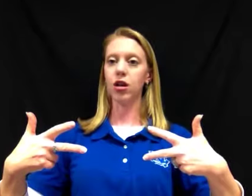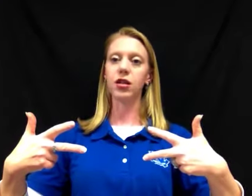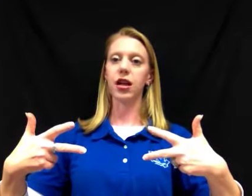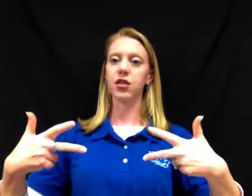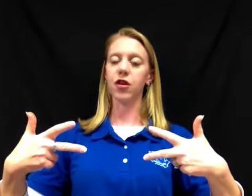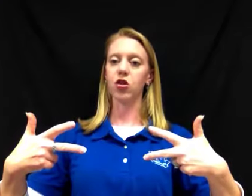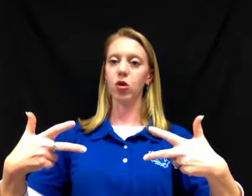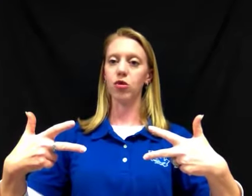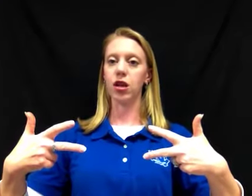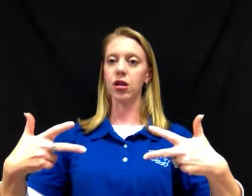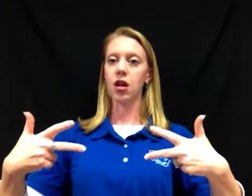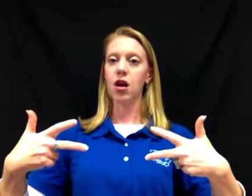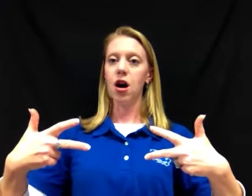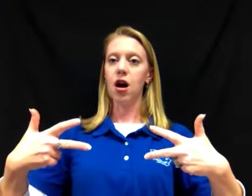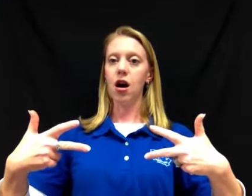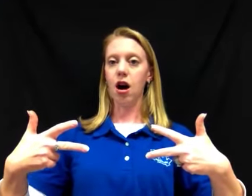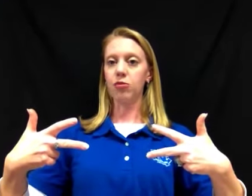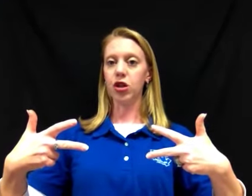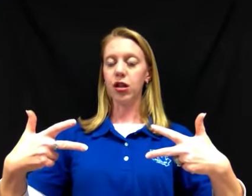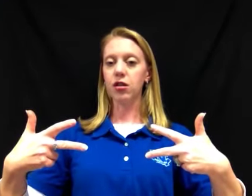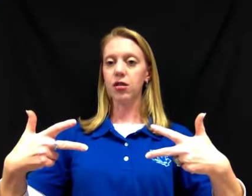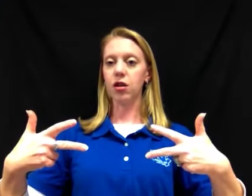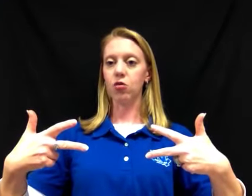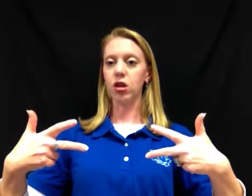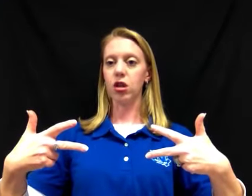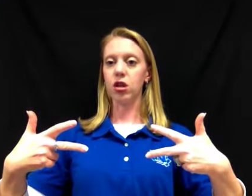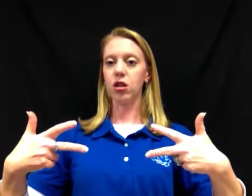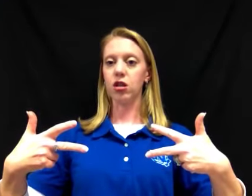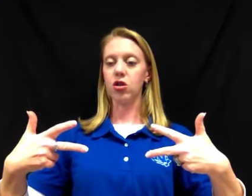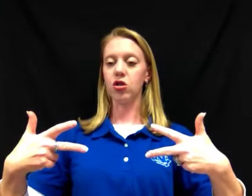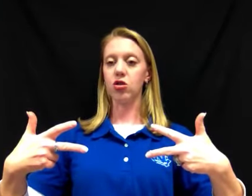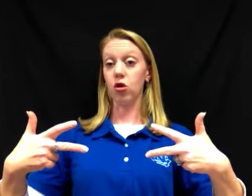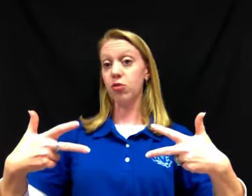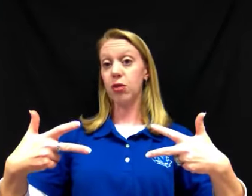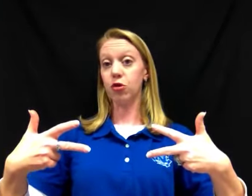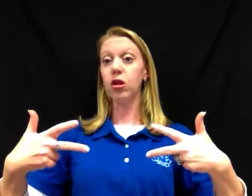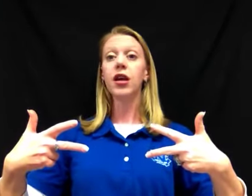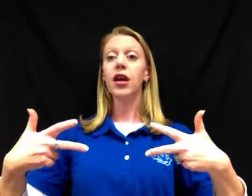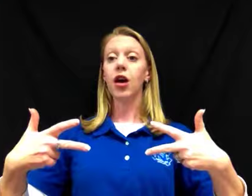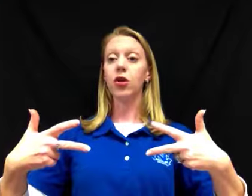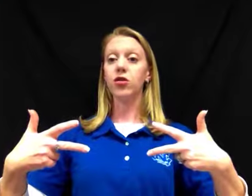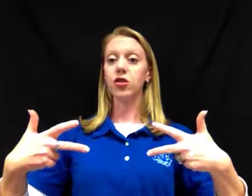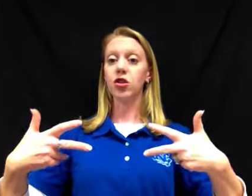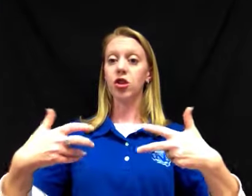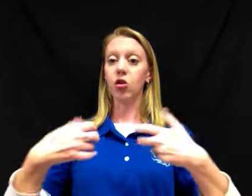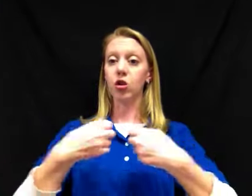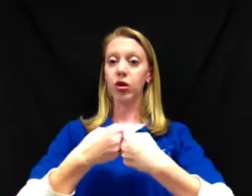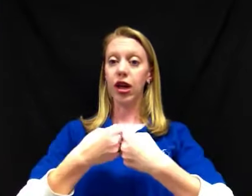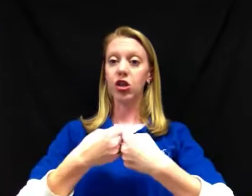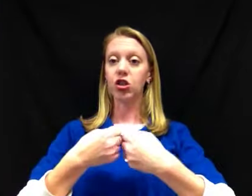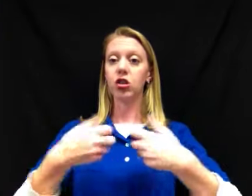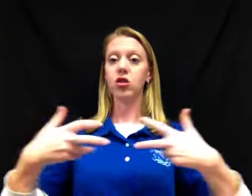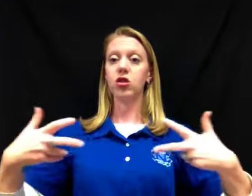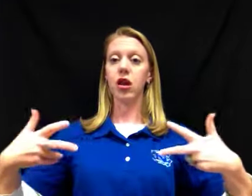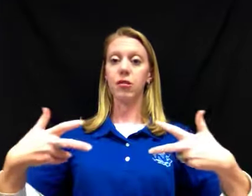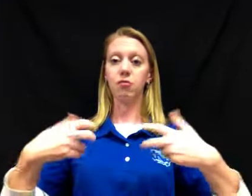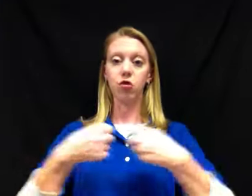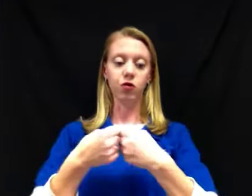it. Classifiers represent objects or people, and we use it to show location and